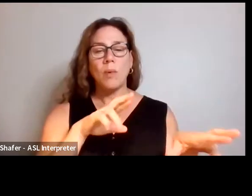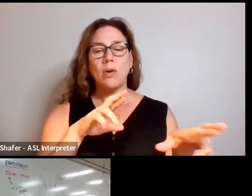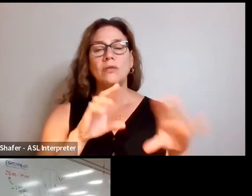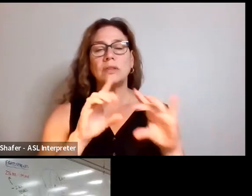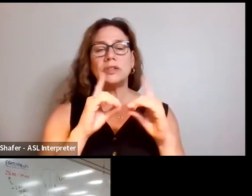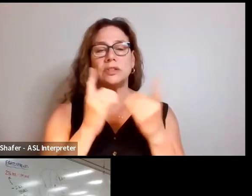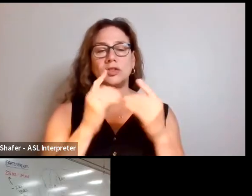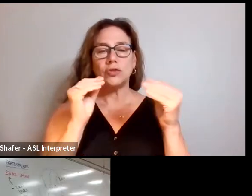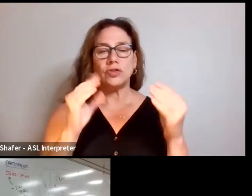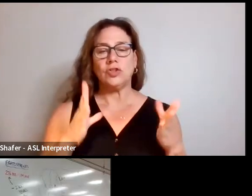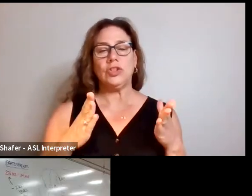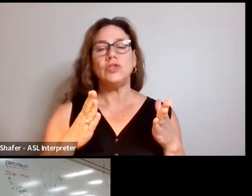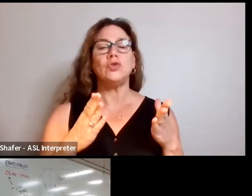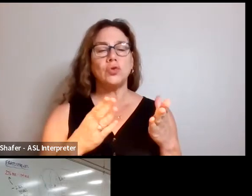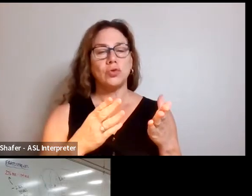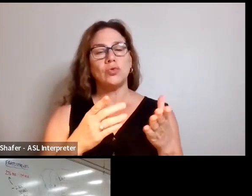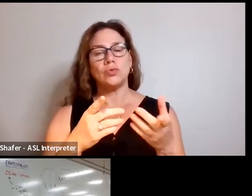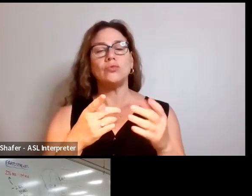Association representative.